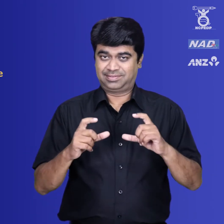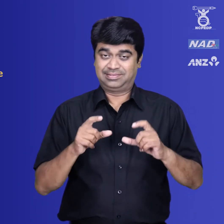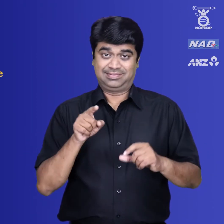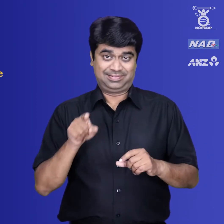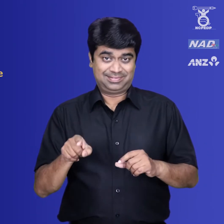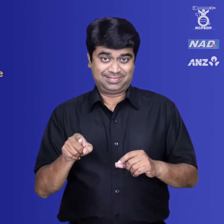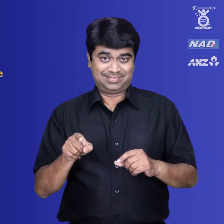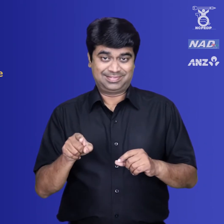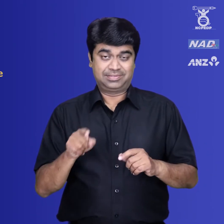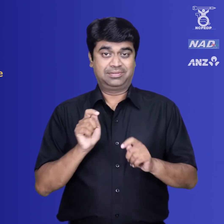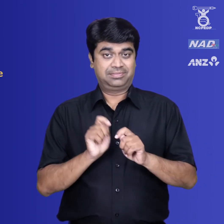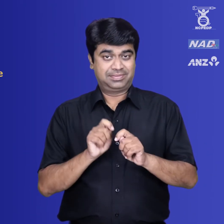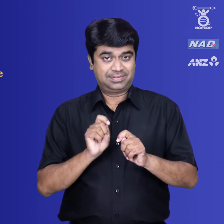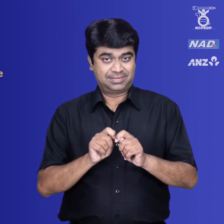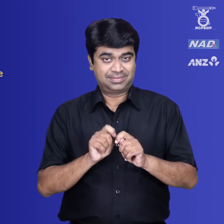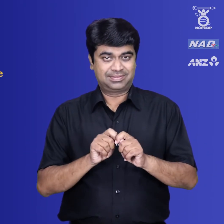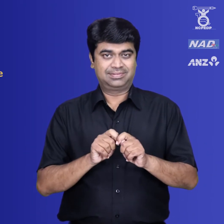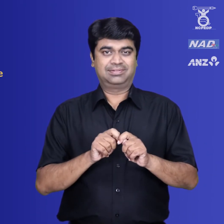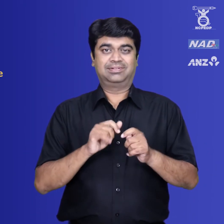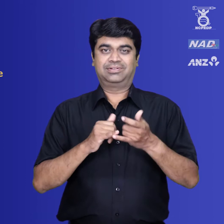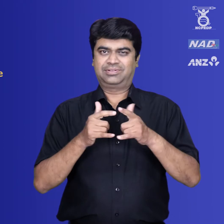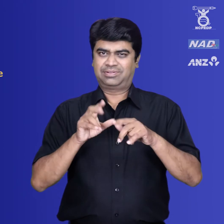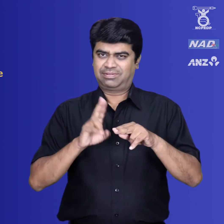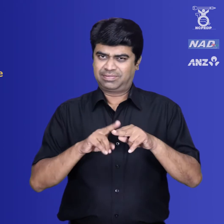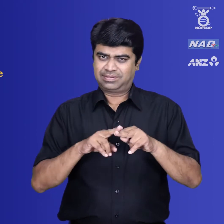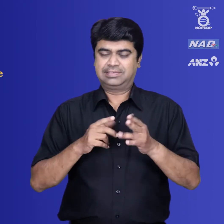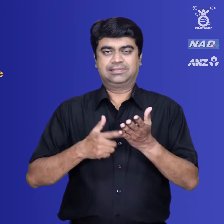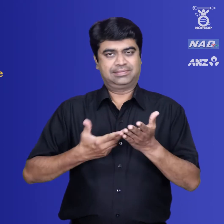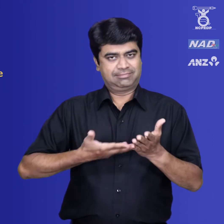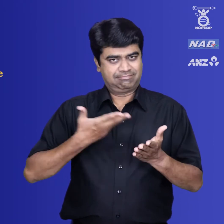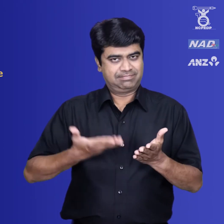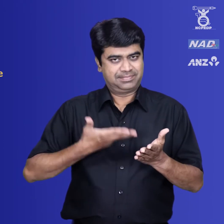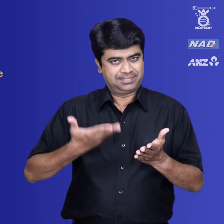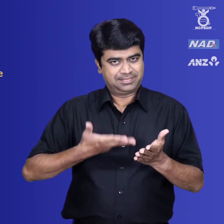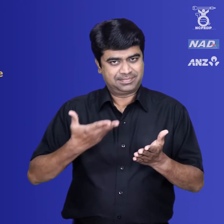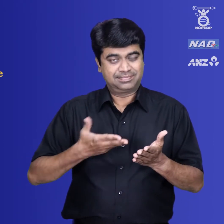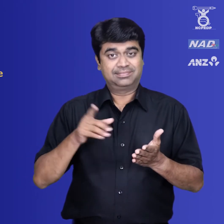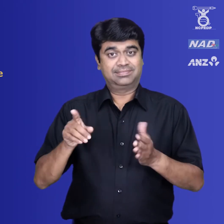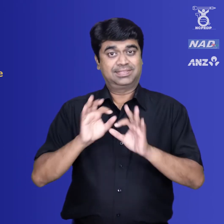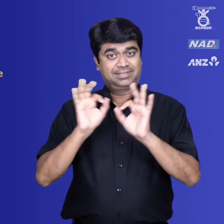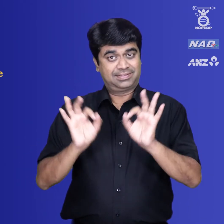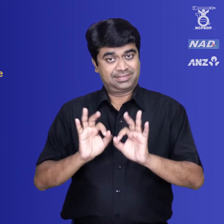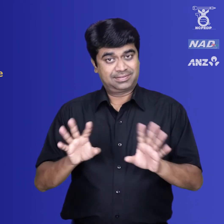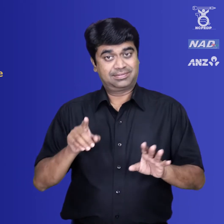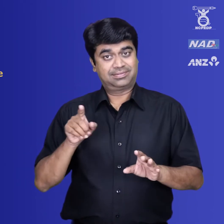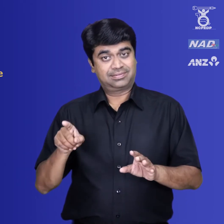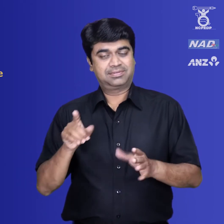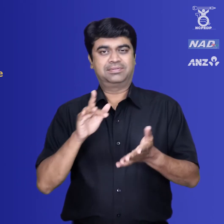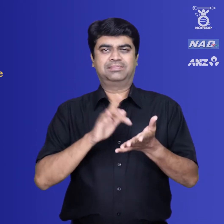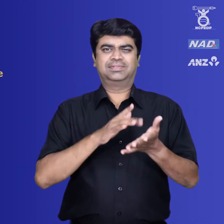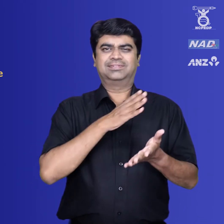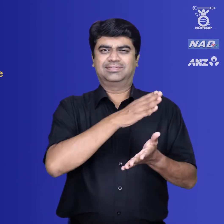provide facilities for training to the staff at the primary health centers,